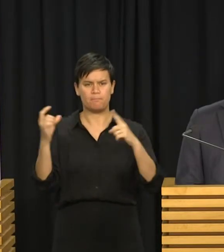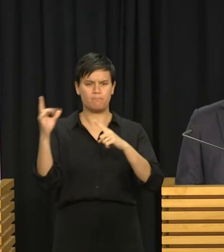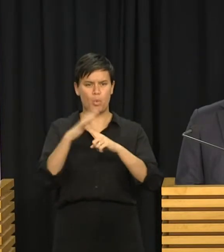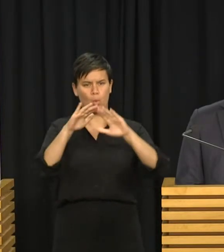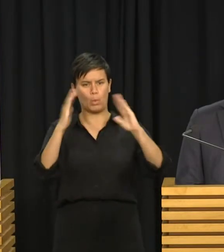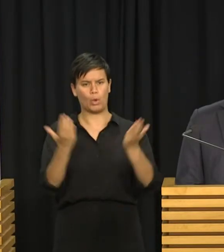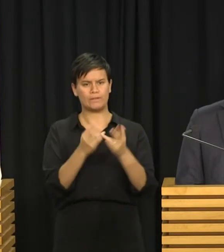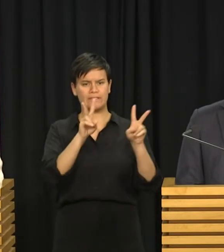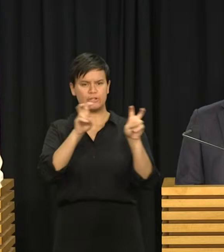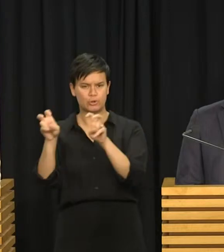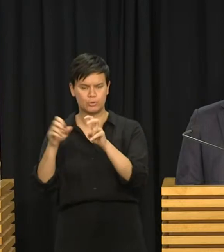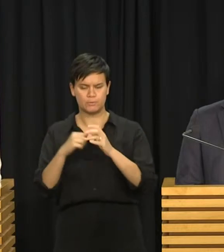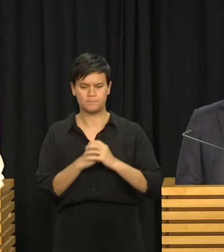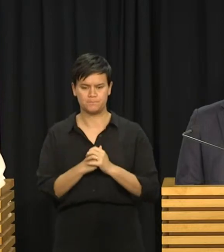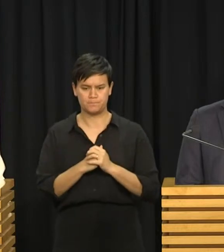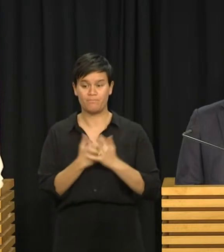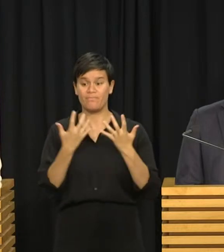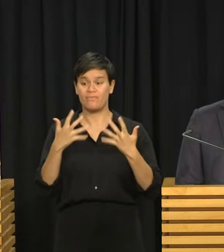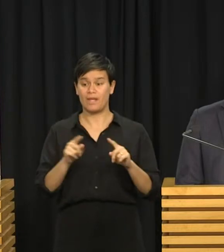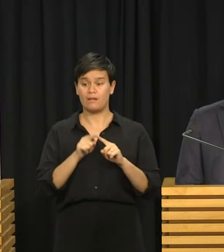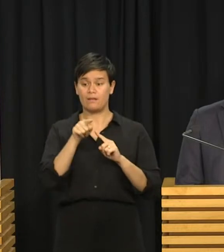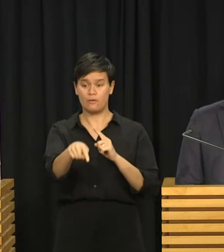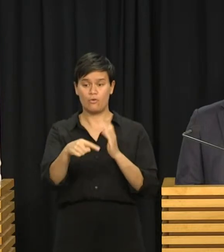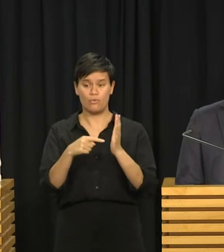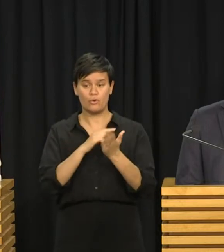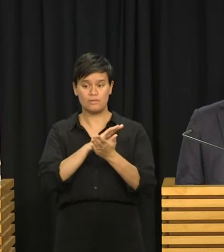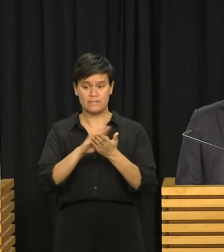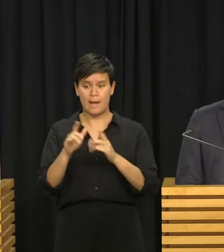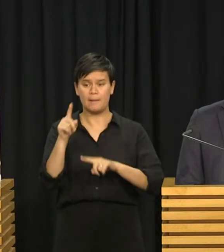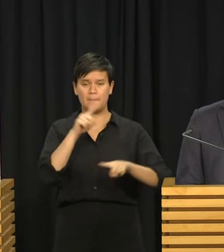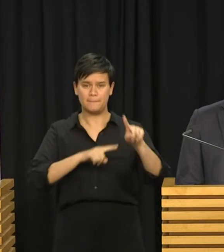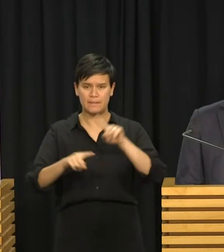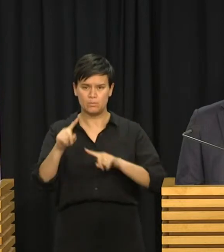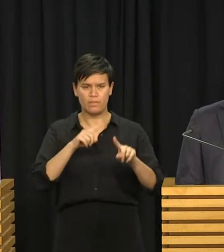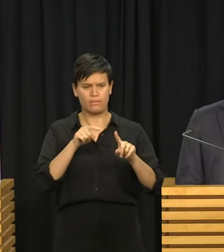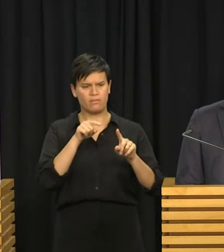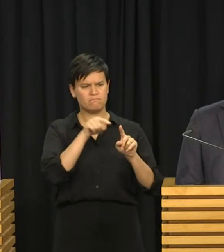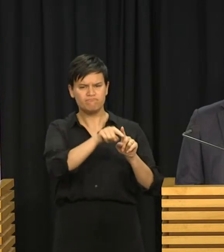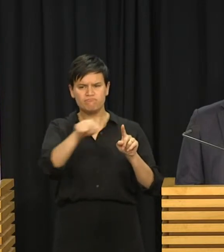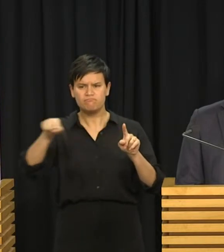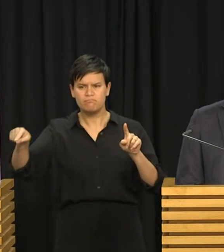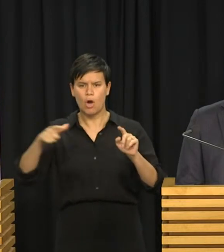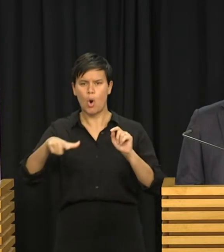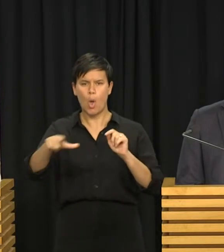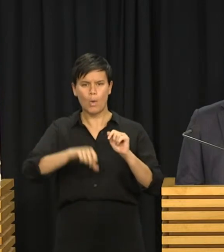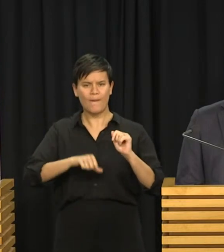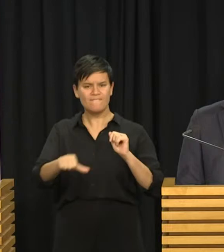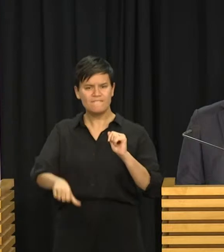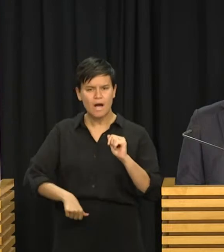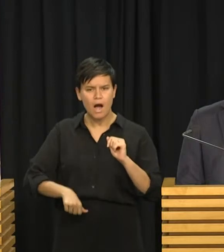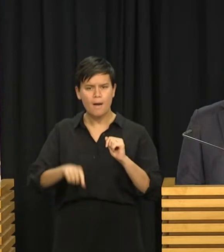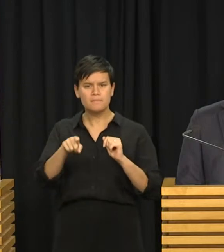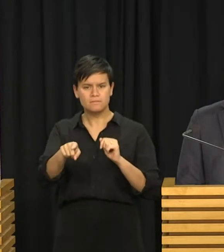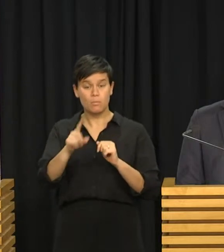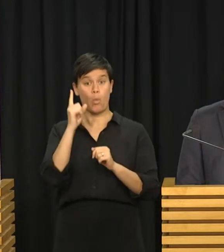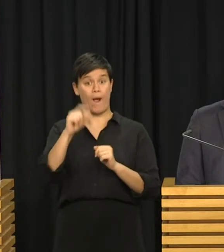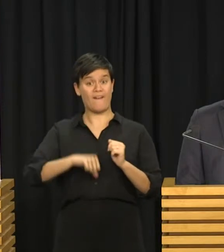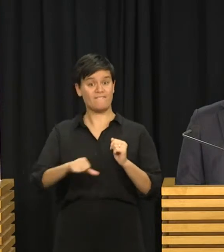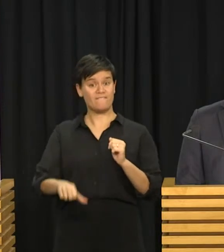in Napier with several other ministers, meeting with the Food and Fibres Leaders Forum and visiting some local farms, including one belonging to the